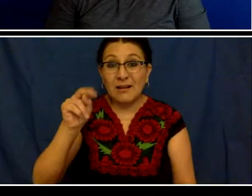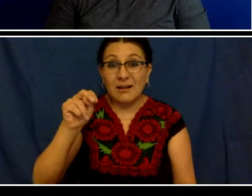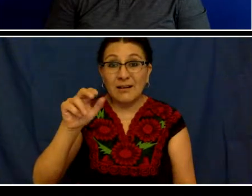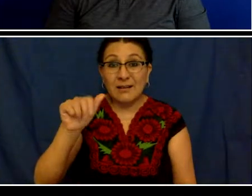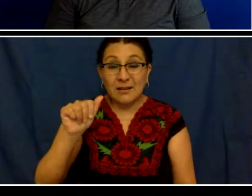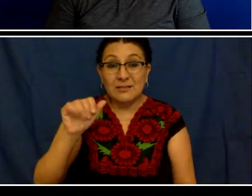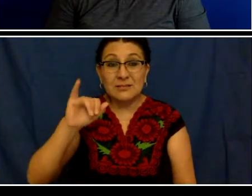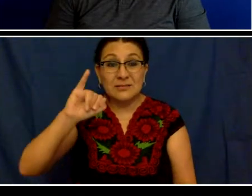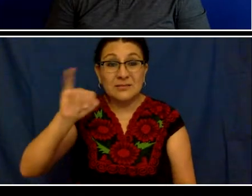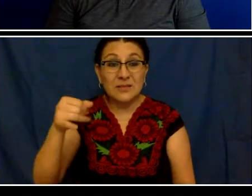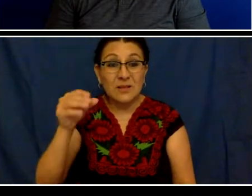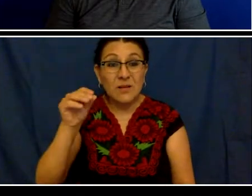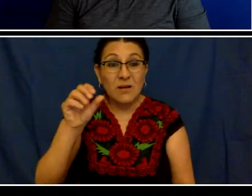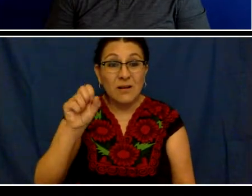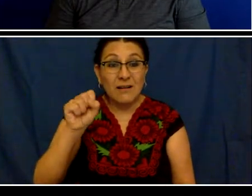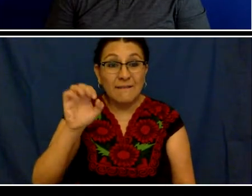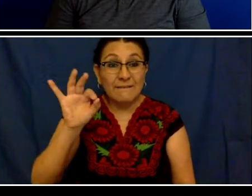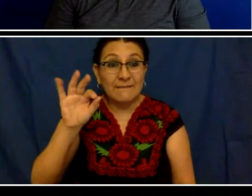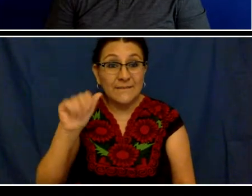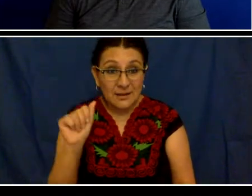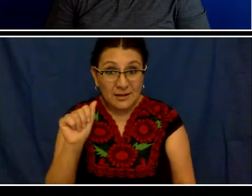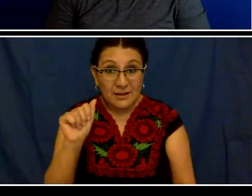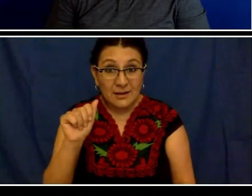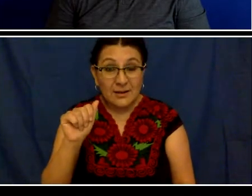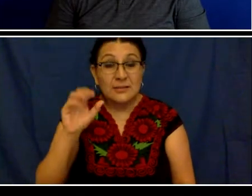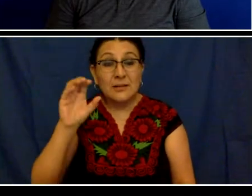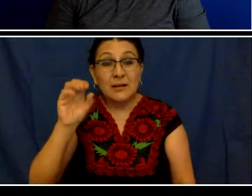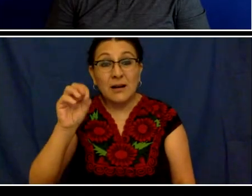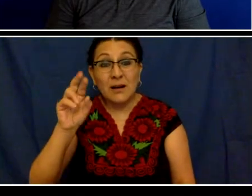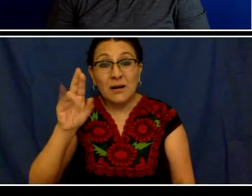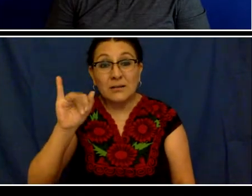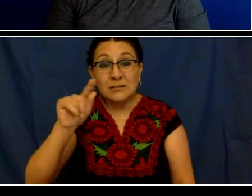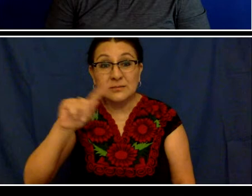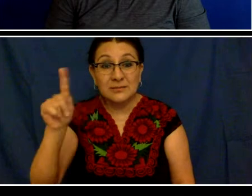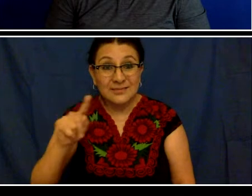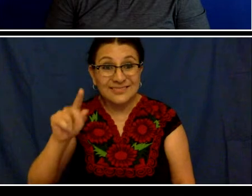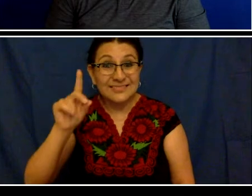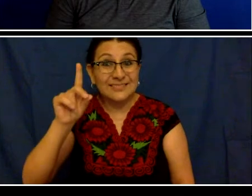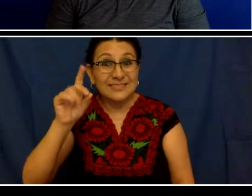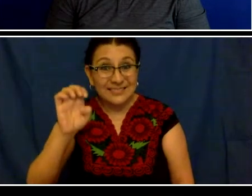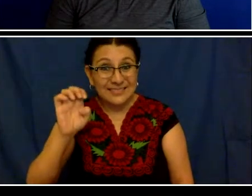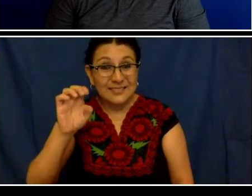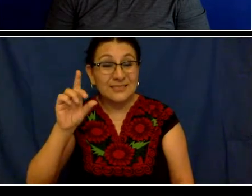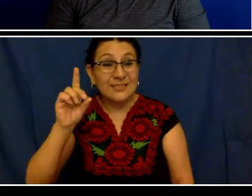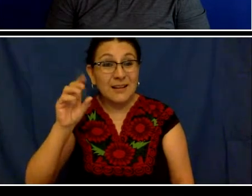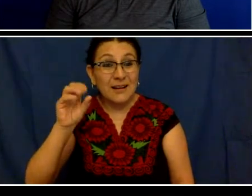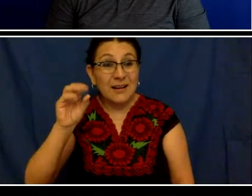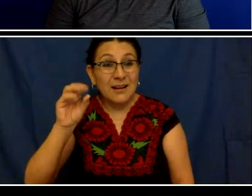her name was Donna Josefia